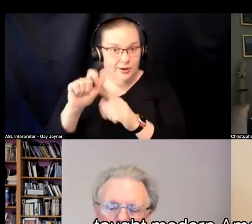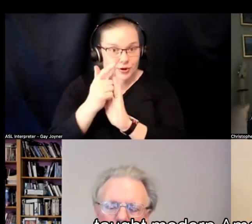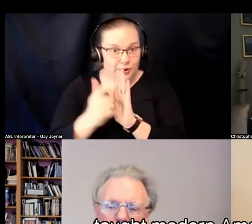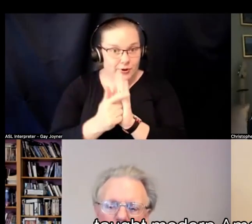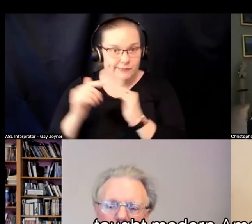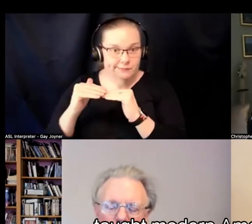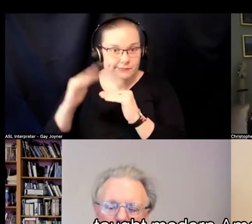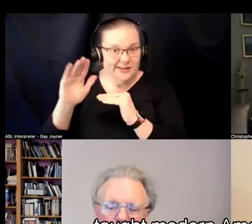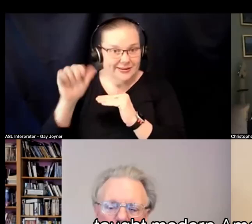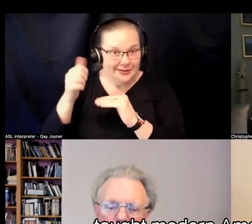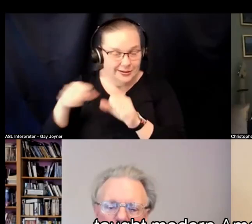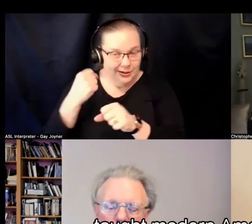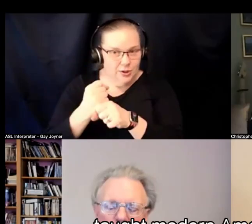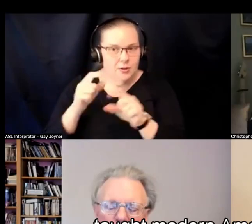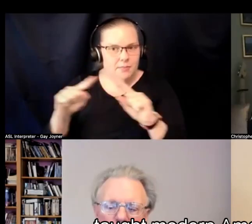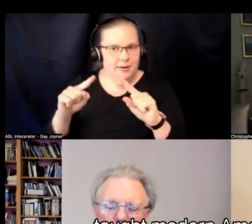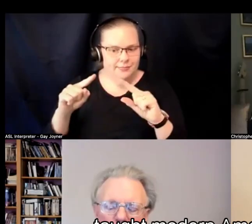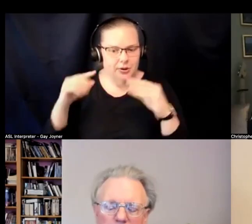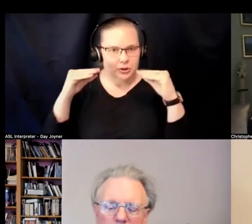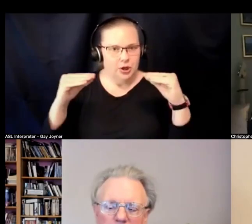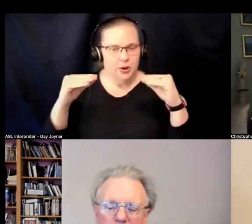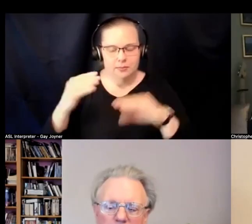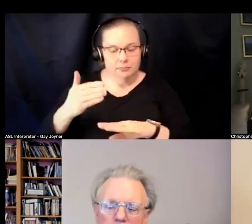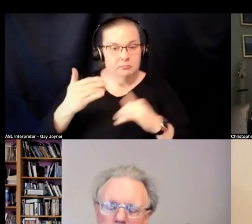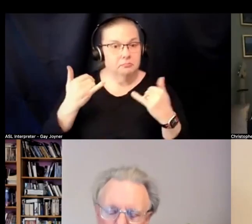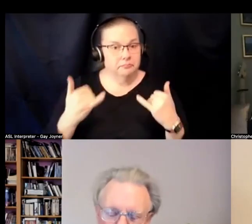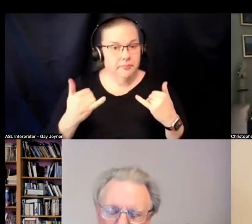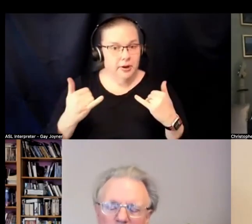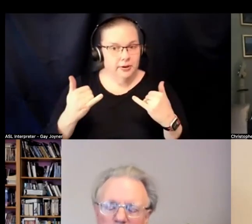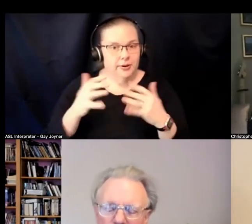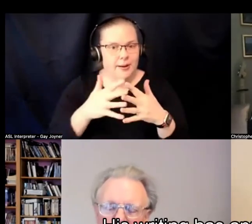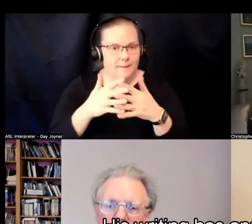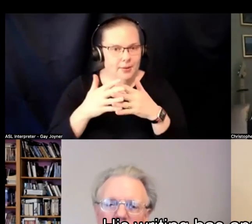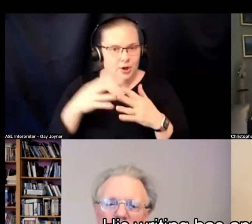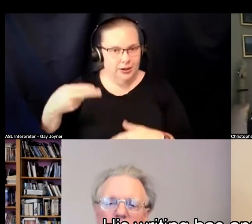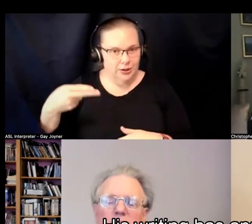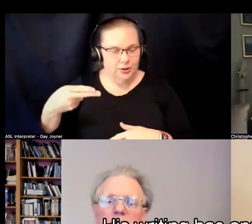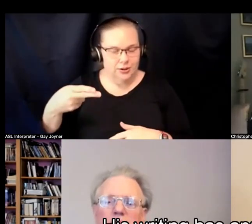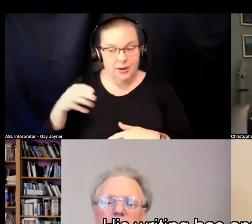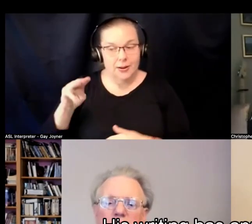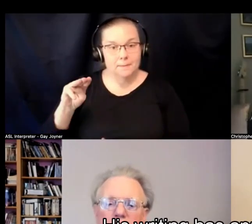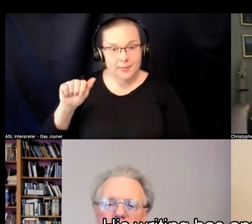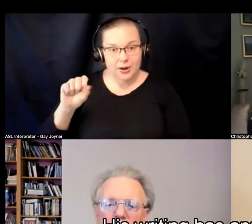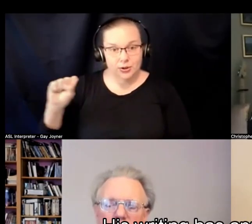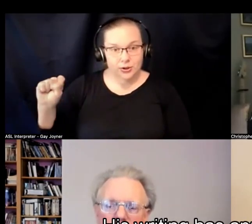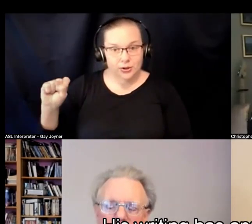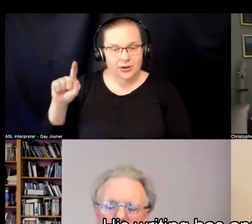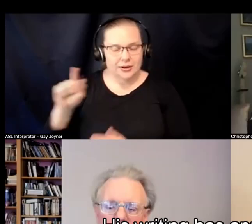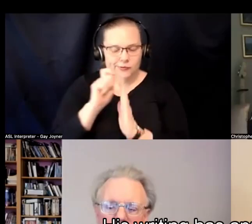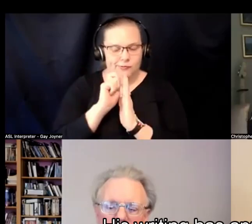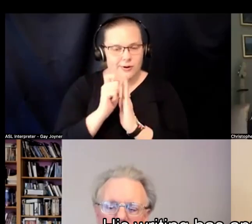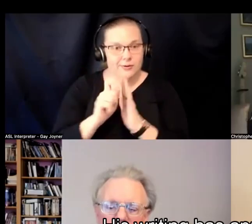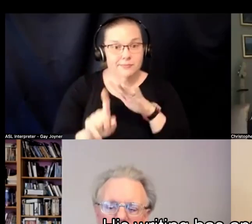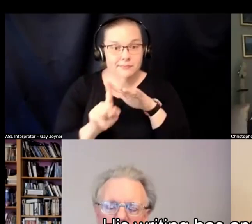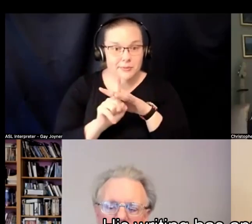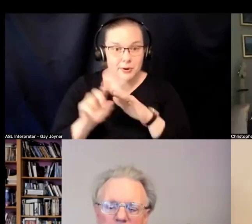has taught modern American history at Westford Academy in Westford, Massachusetts. His writing has appeared in the Washington